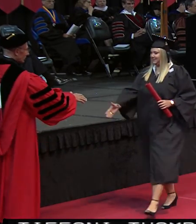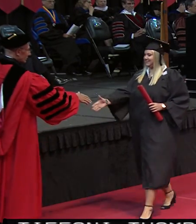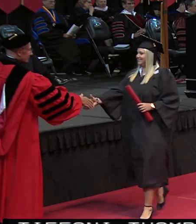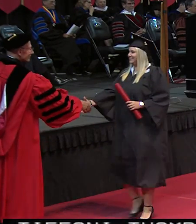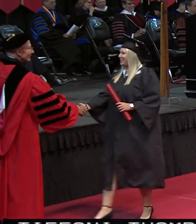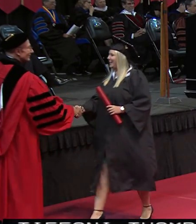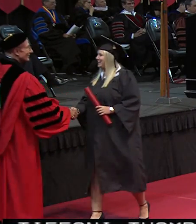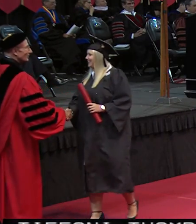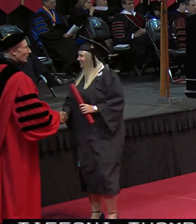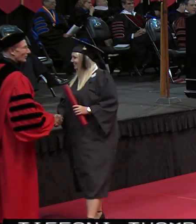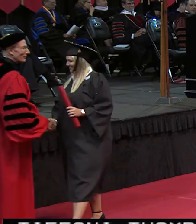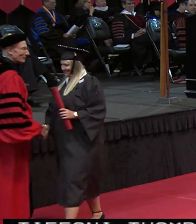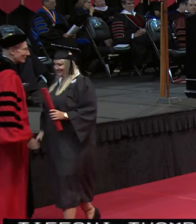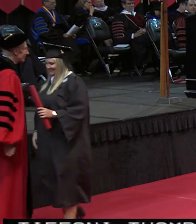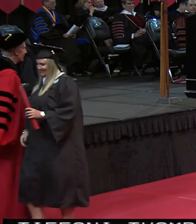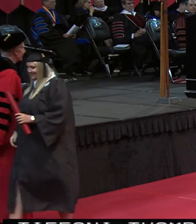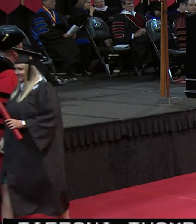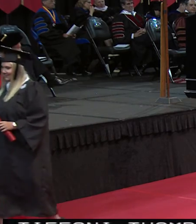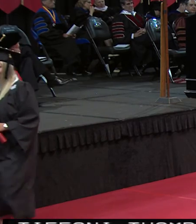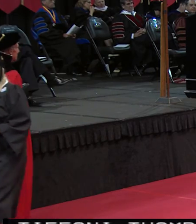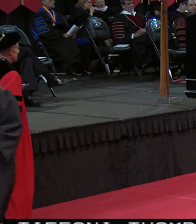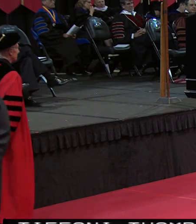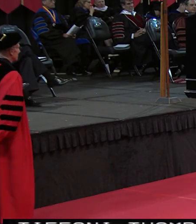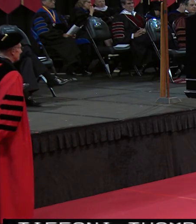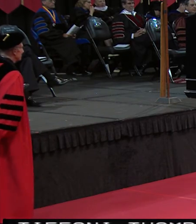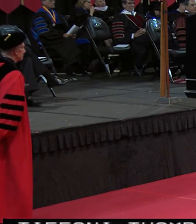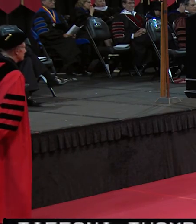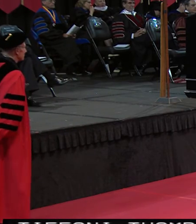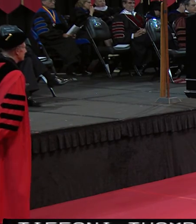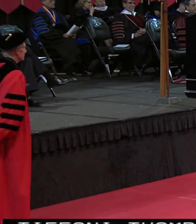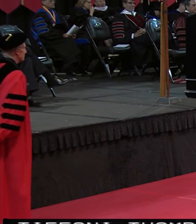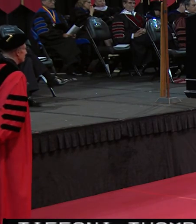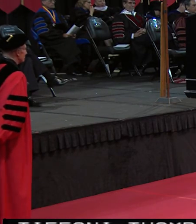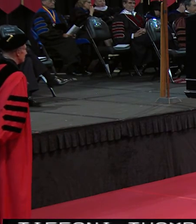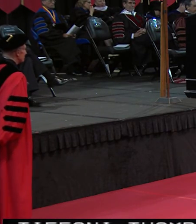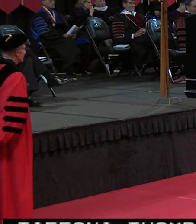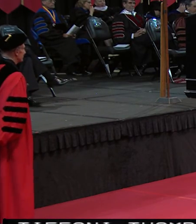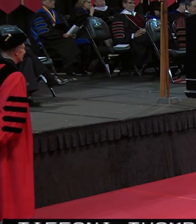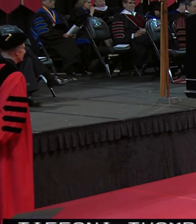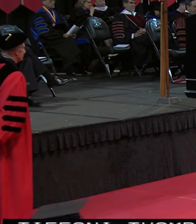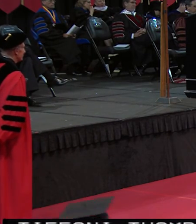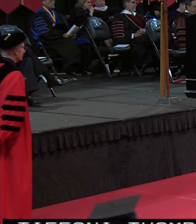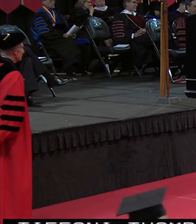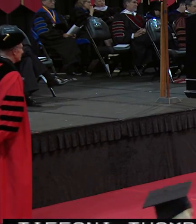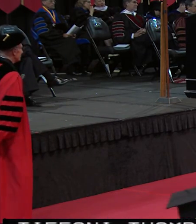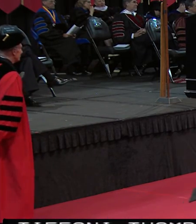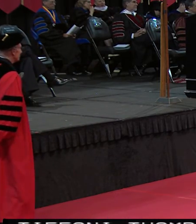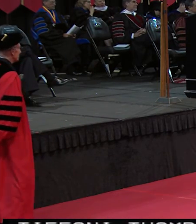Danielle Lee Wyatt.